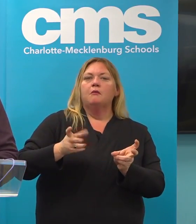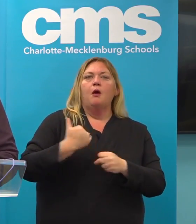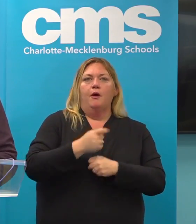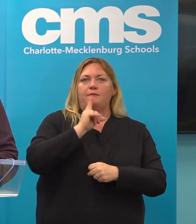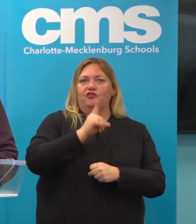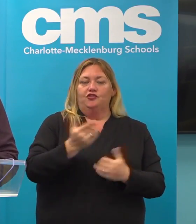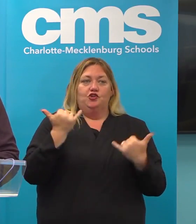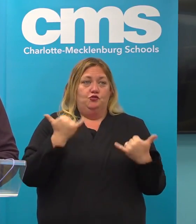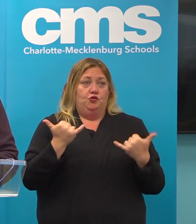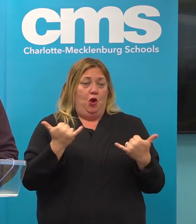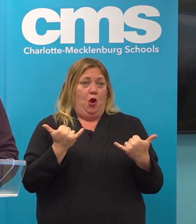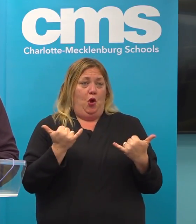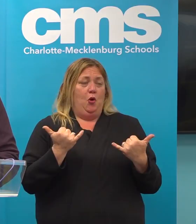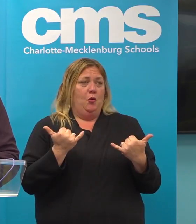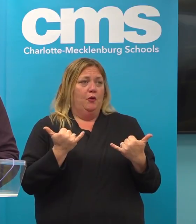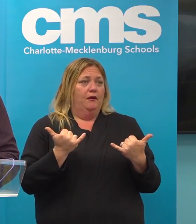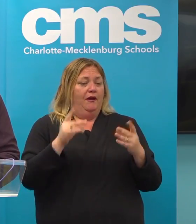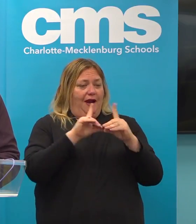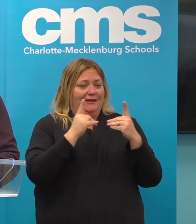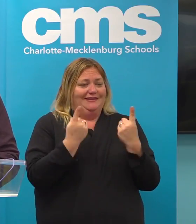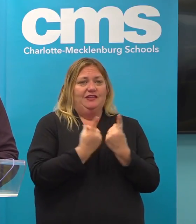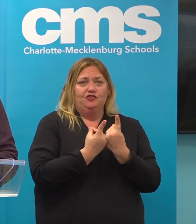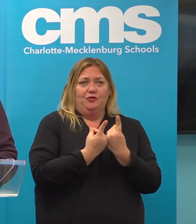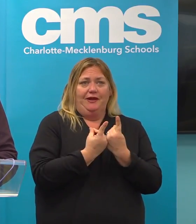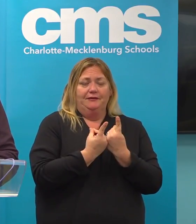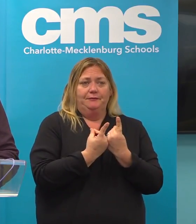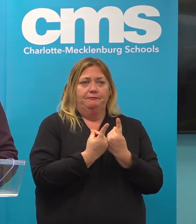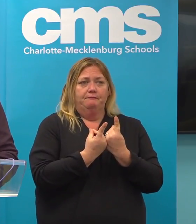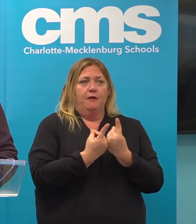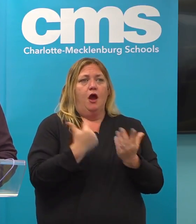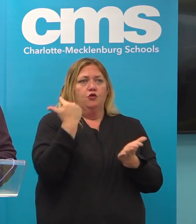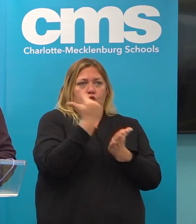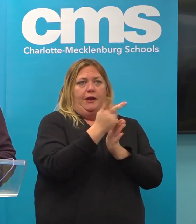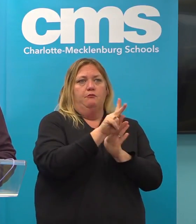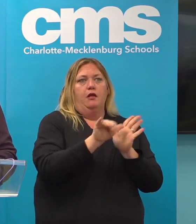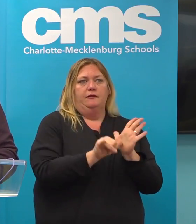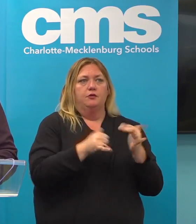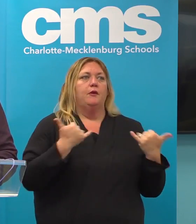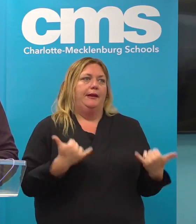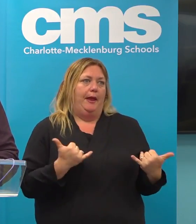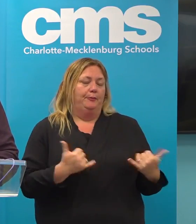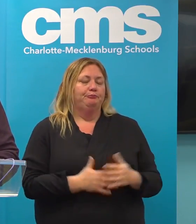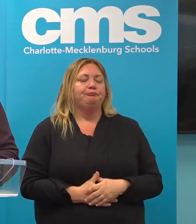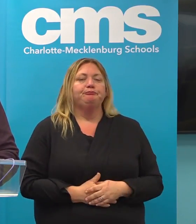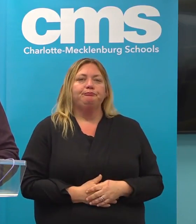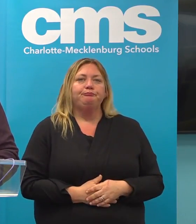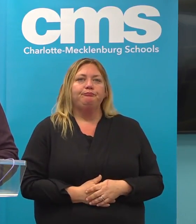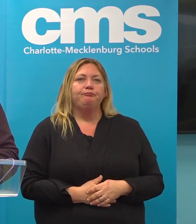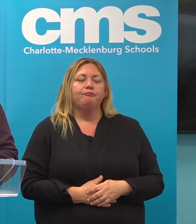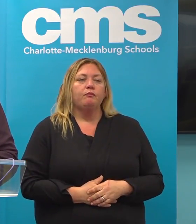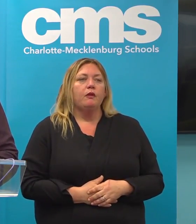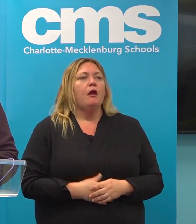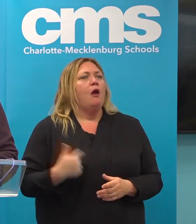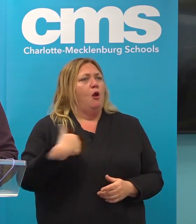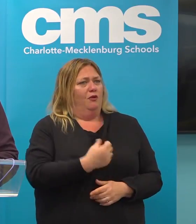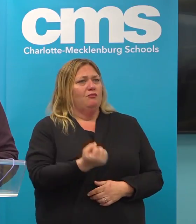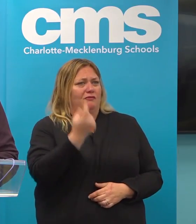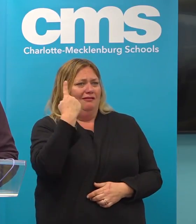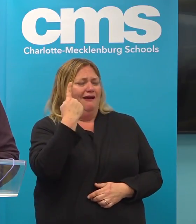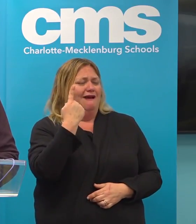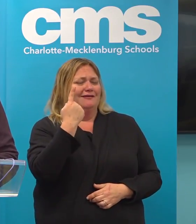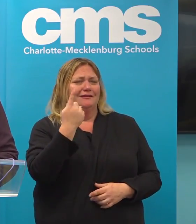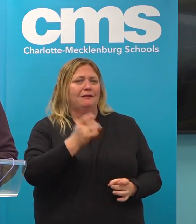you're aware to where our current district standing is on grading up to this point. We realize that there is going to be